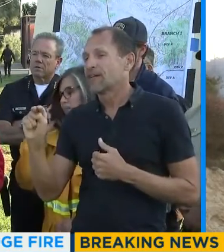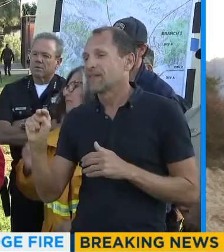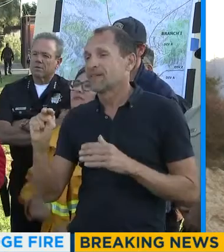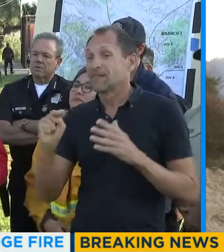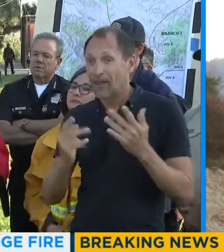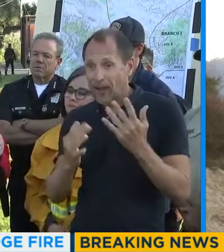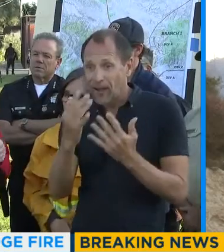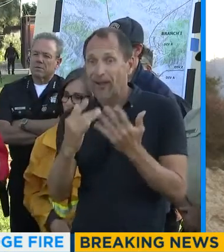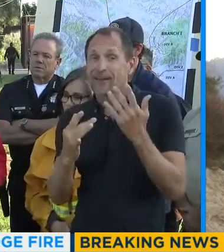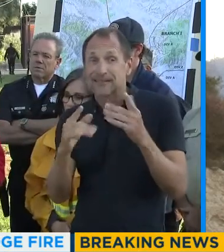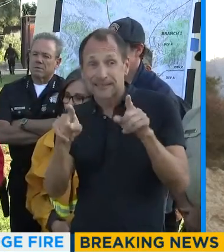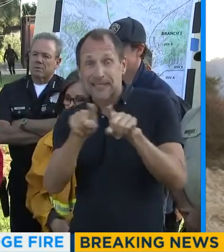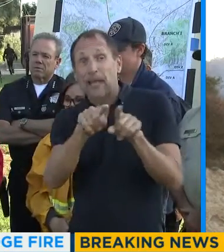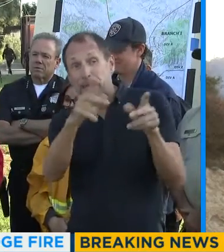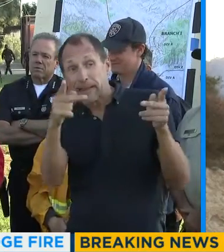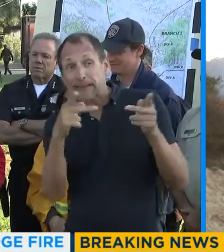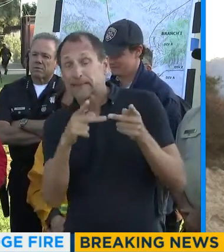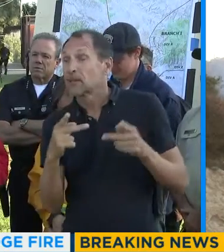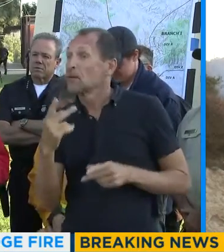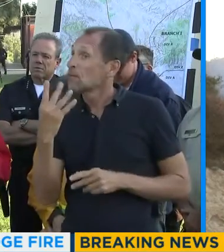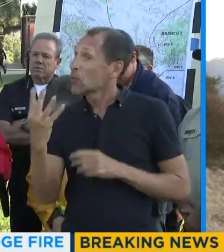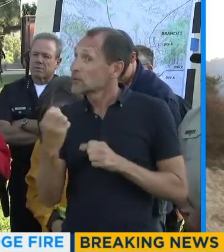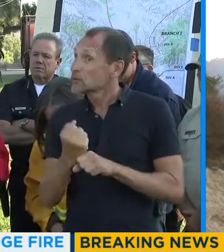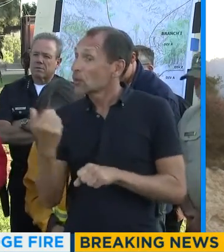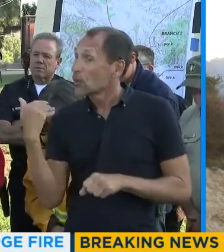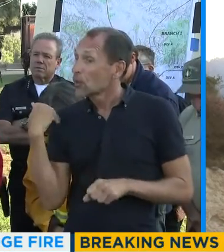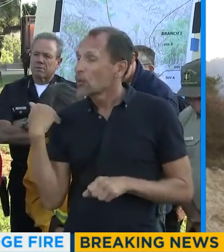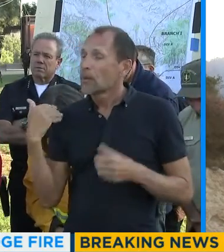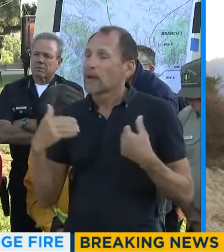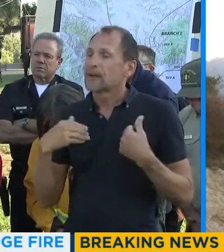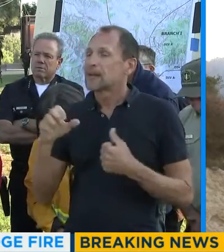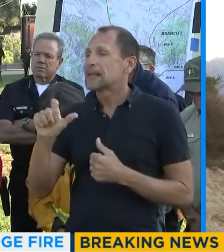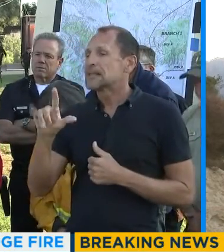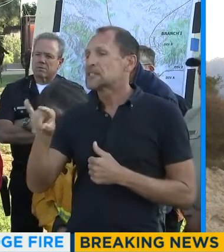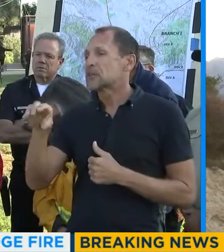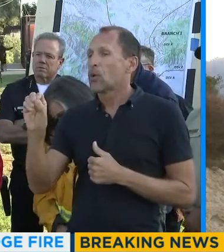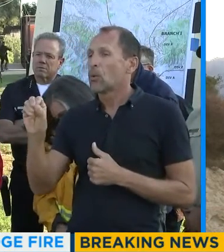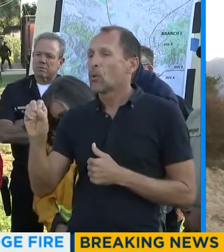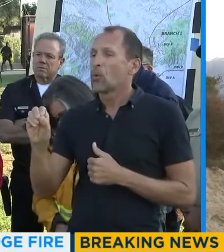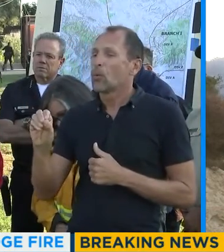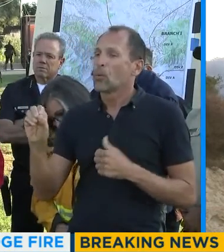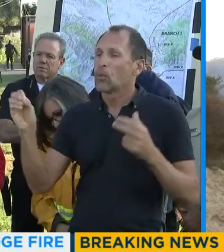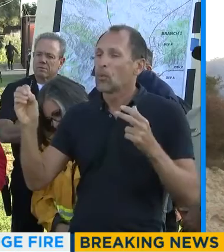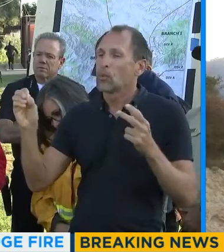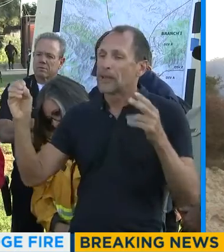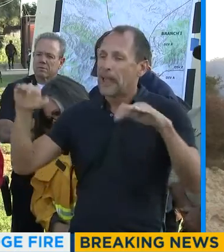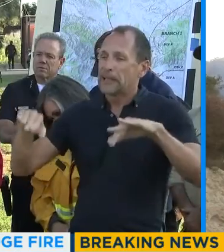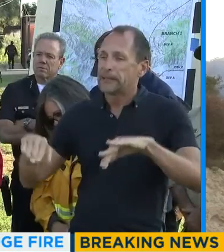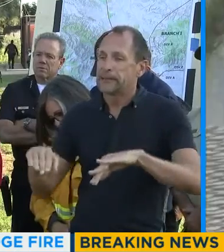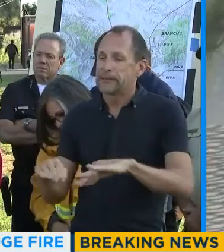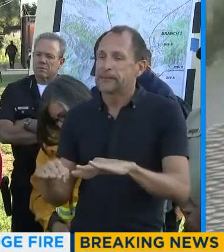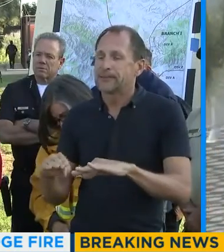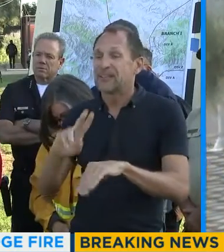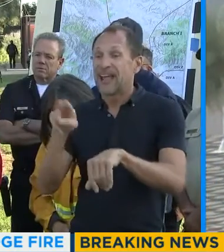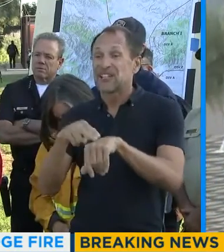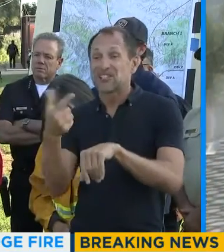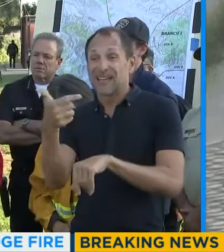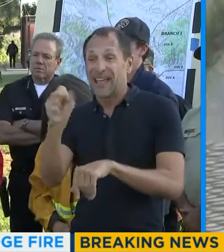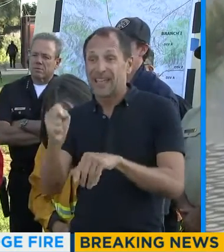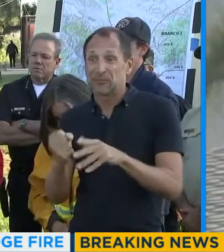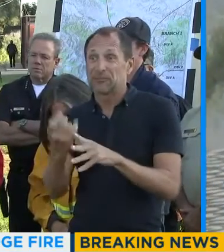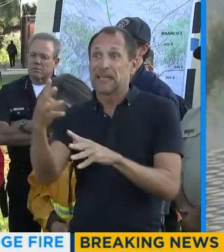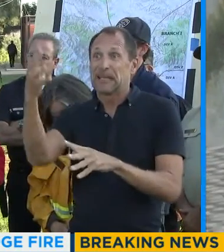same area. 4 years ago, we had the Aliso Canyon natural gas blowout, and now we have the Saddleridge